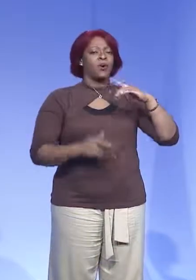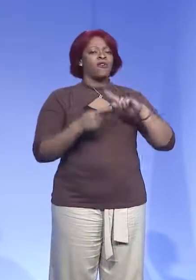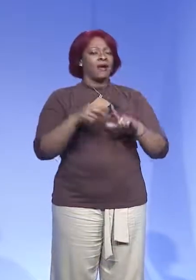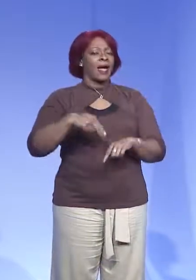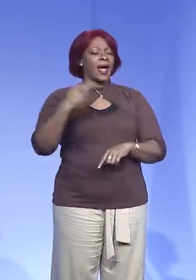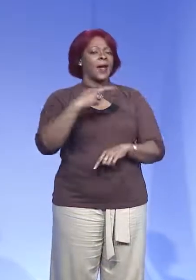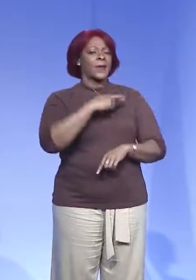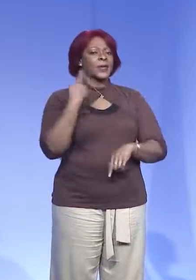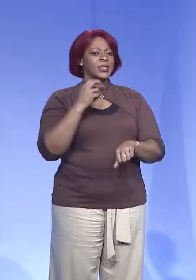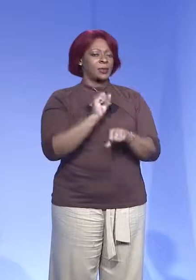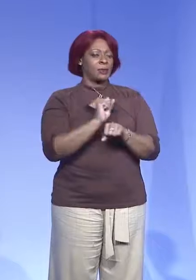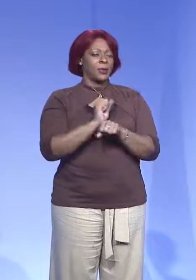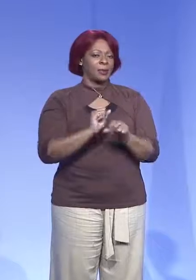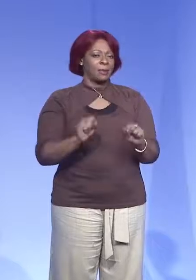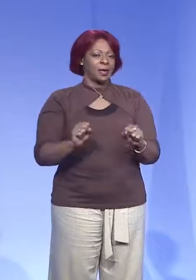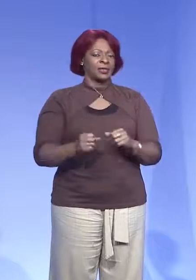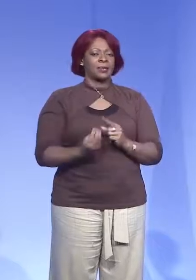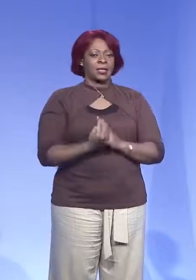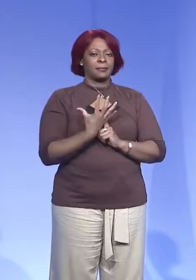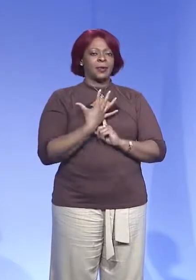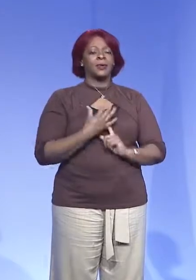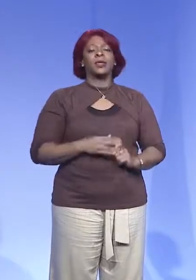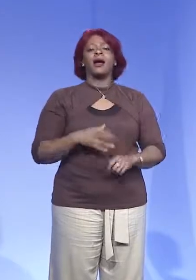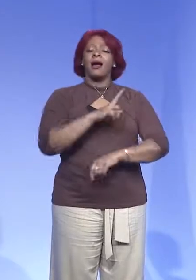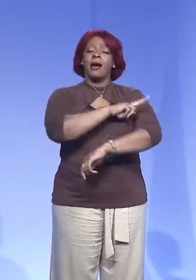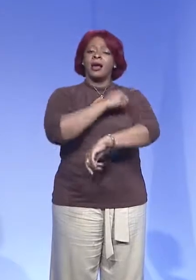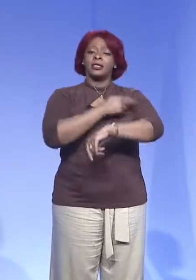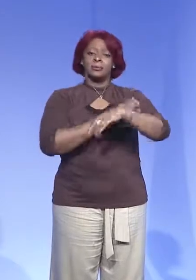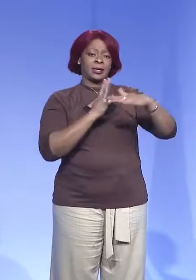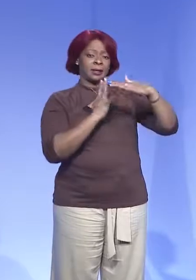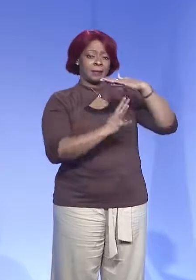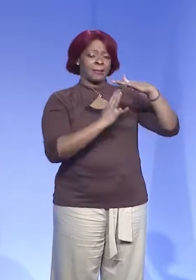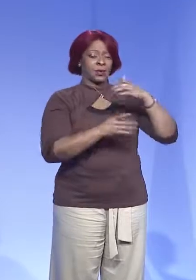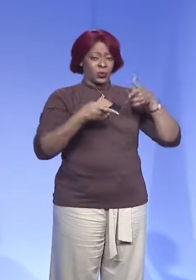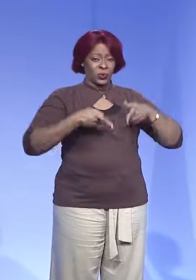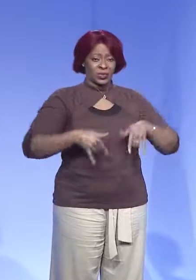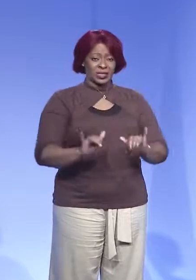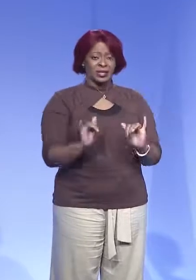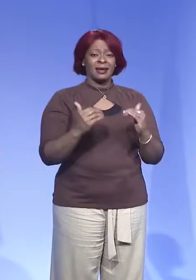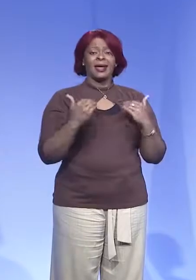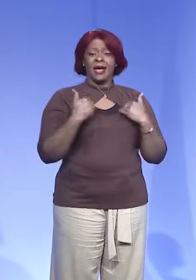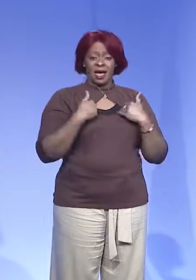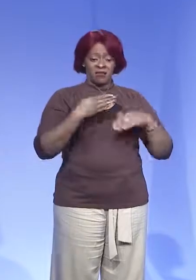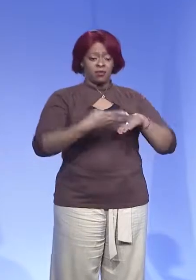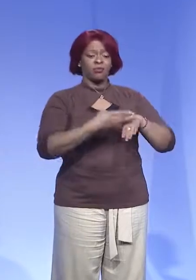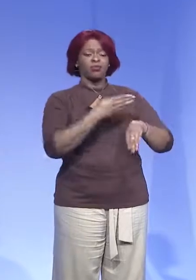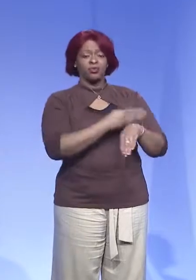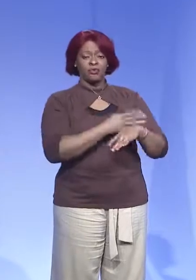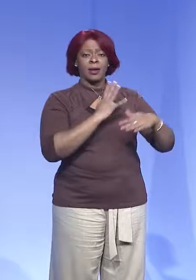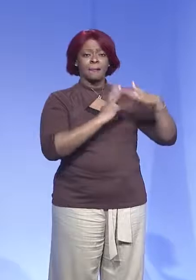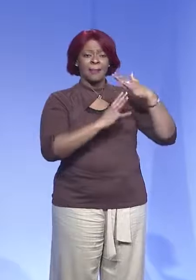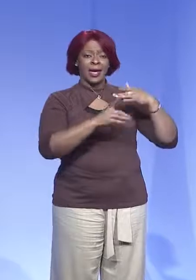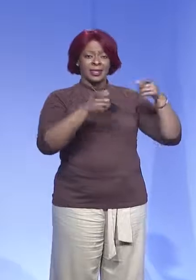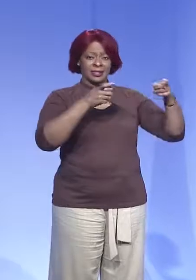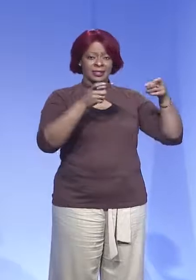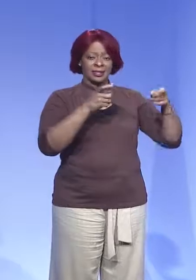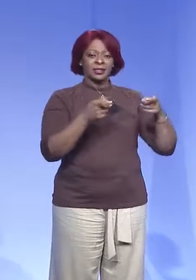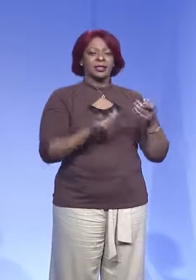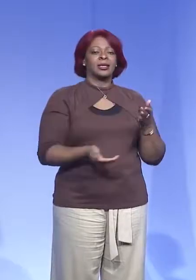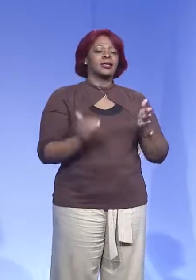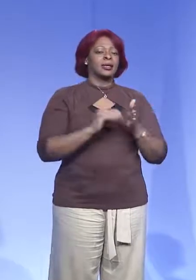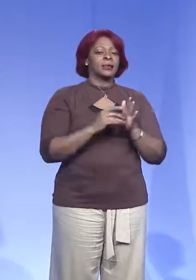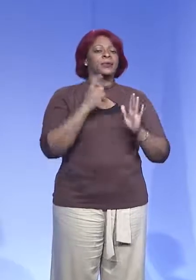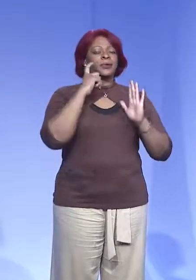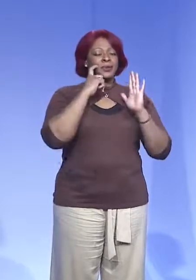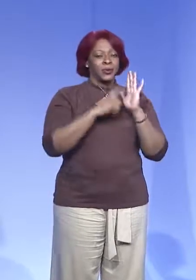high-risk employment. Our hospital capacity, while we are having improvements in capacity, we again are